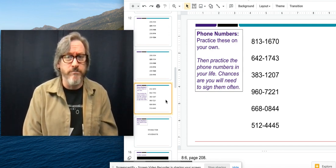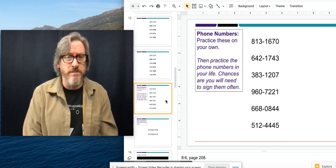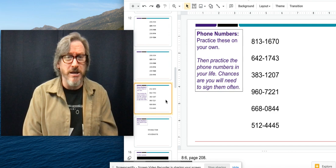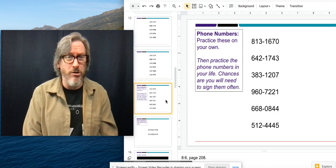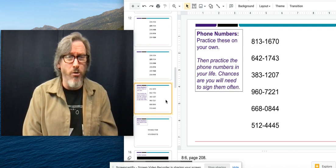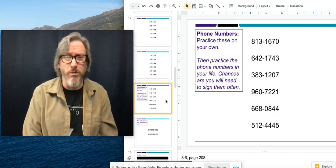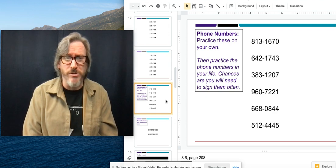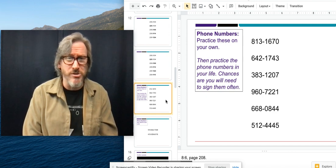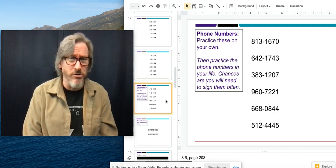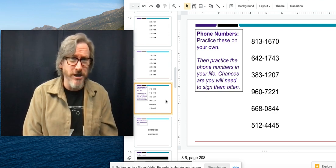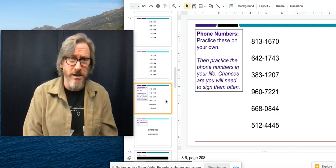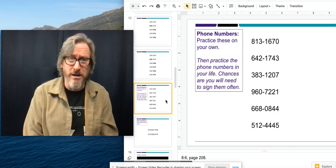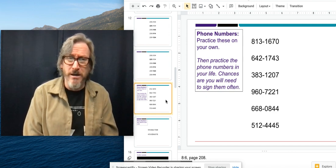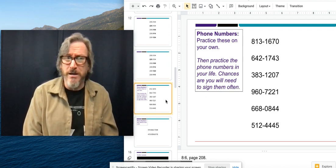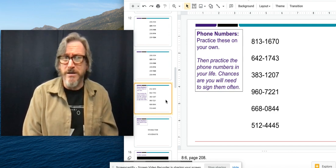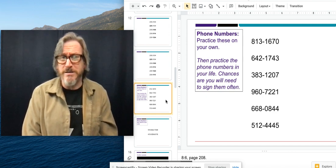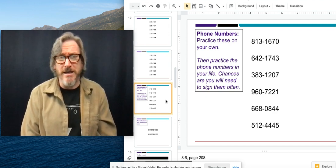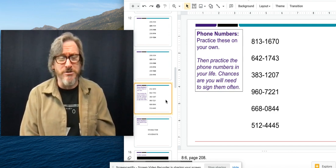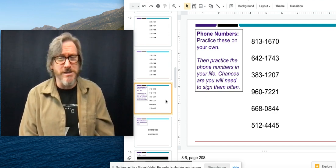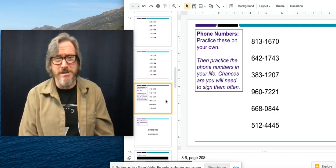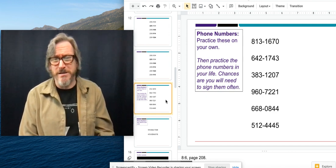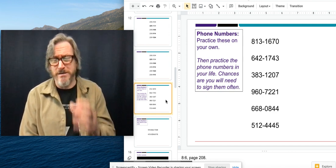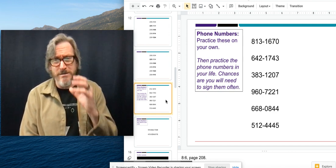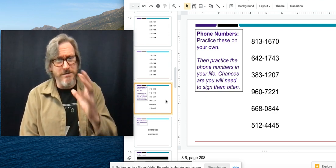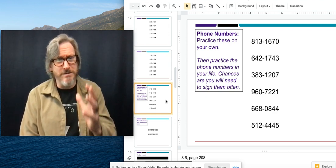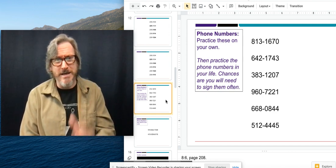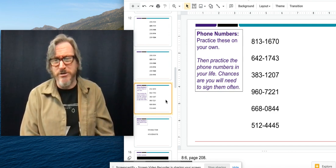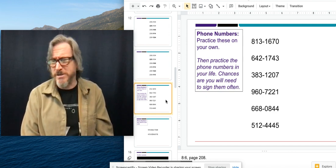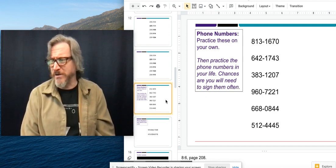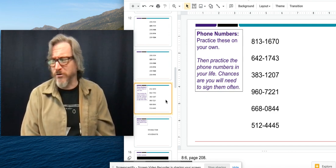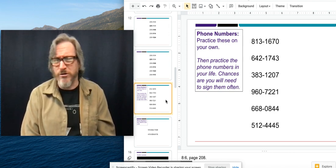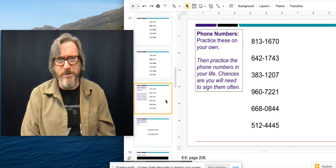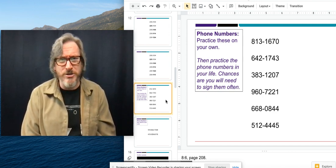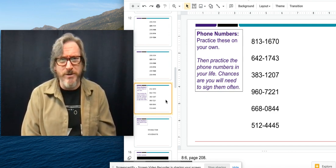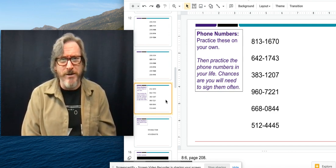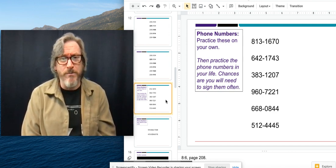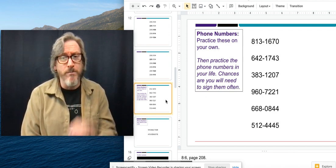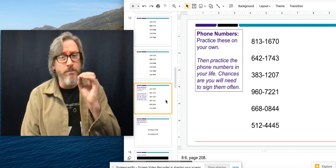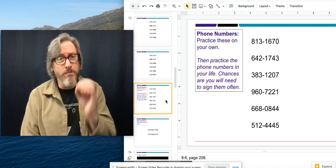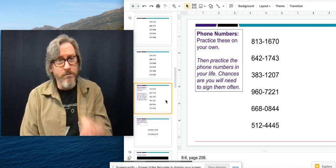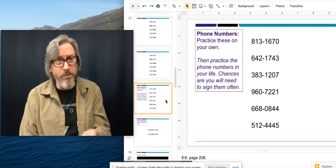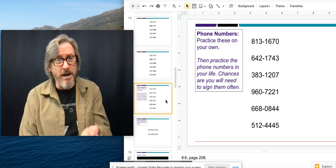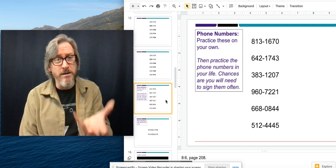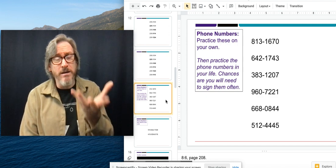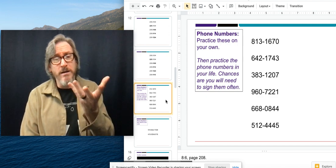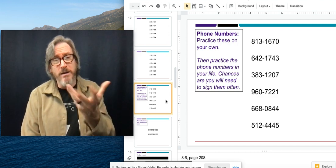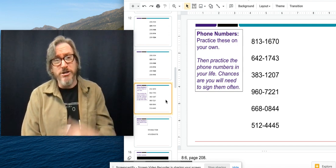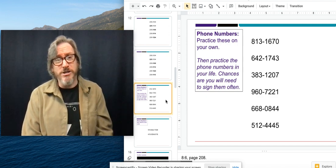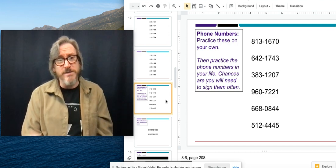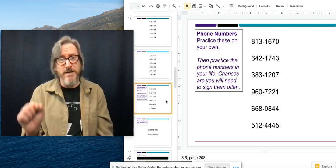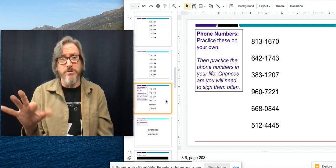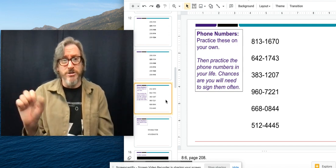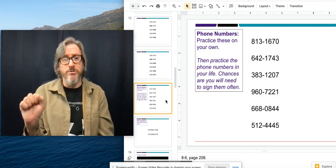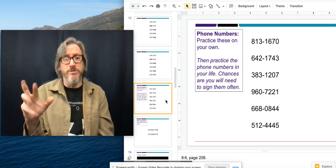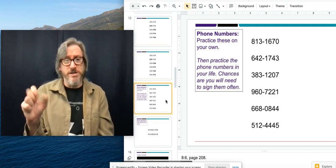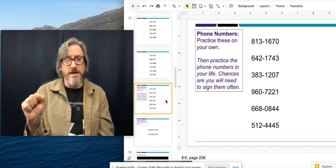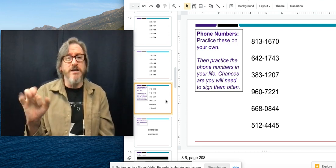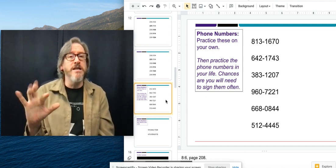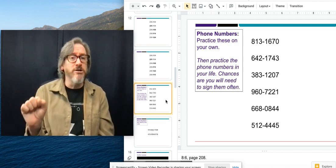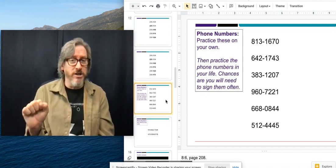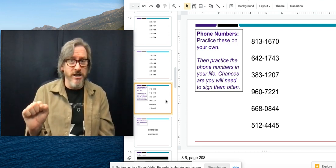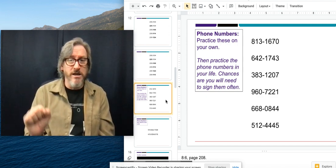communicate. Horrible story, dangerous thing for her to be doing, but she was able